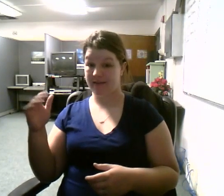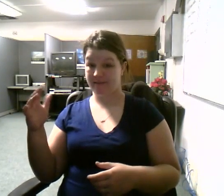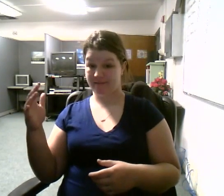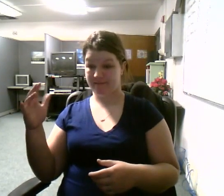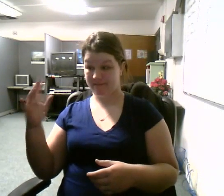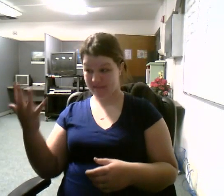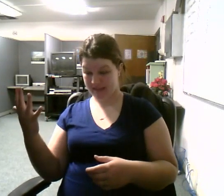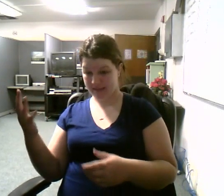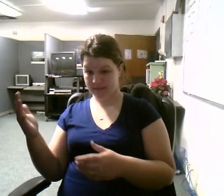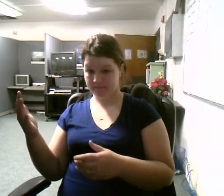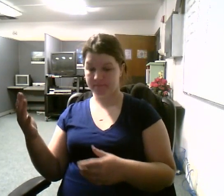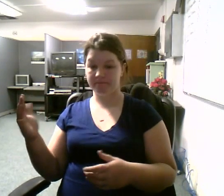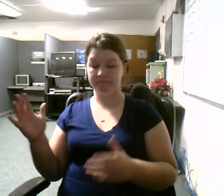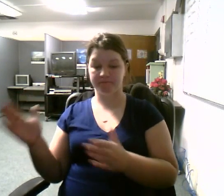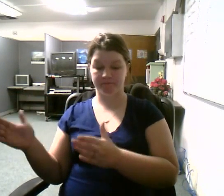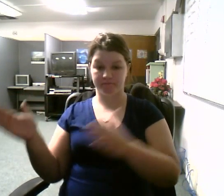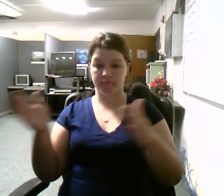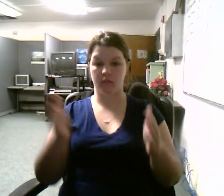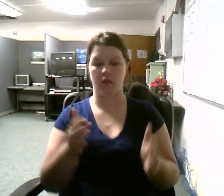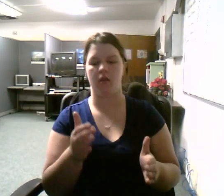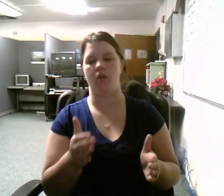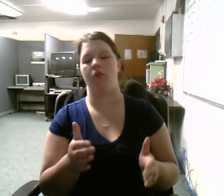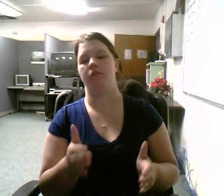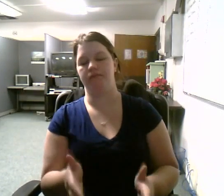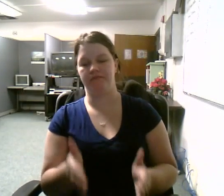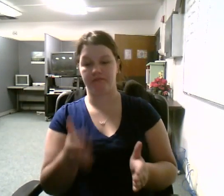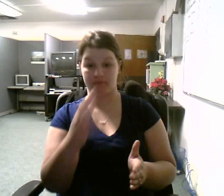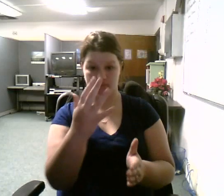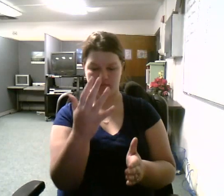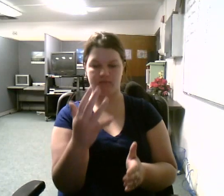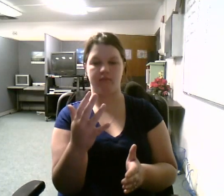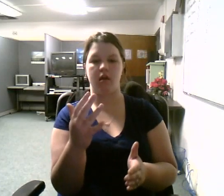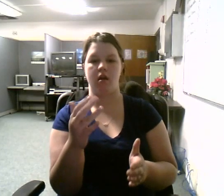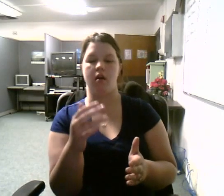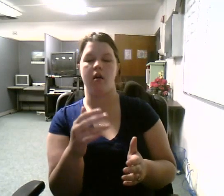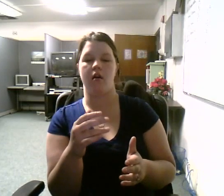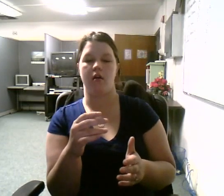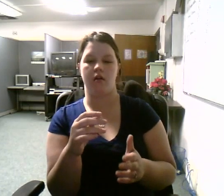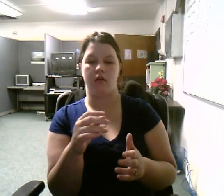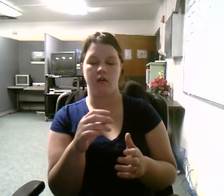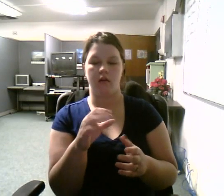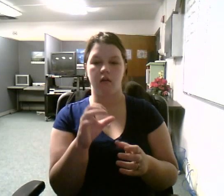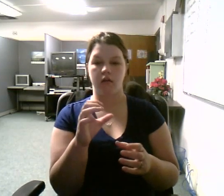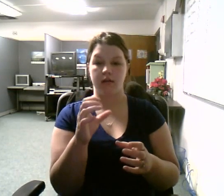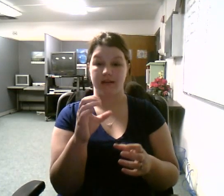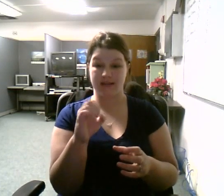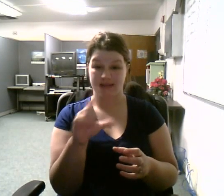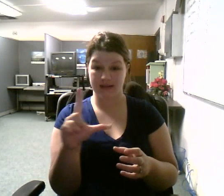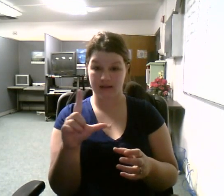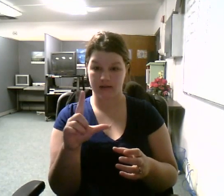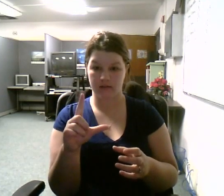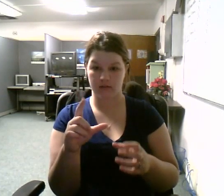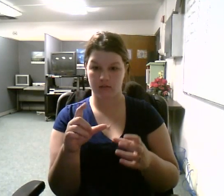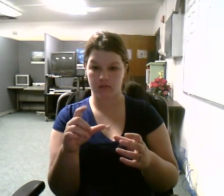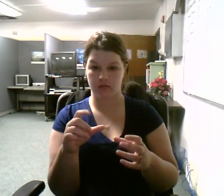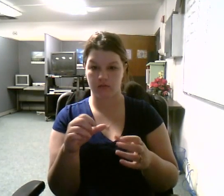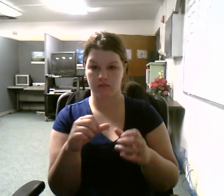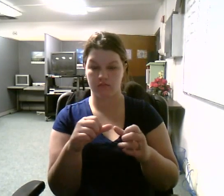this is where the division is finishing up. This is the time when the cell membrane closes in and it splits the cell into